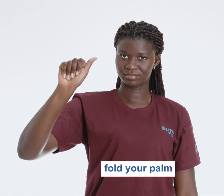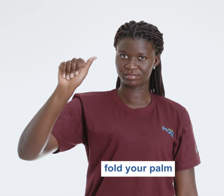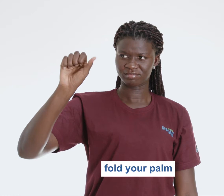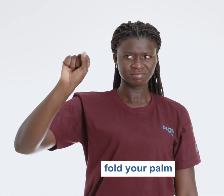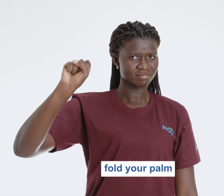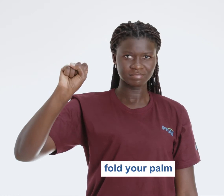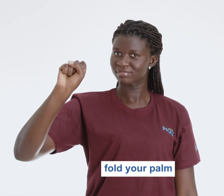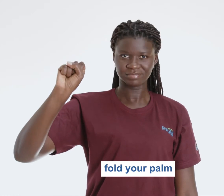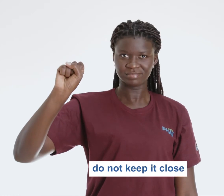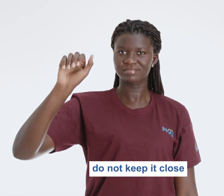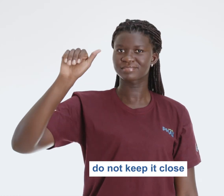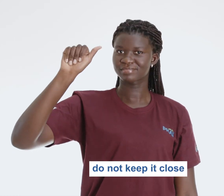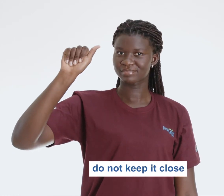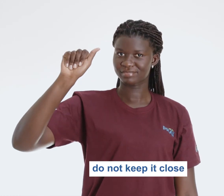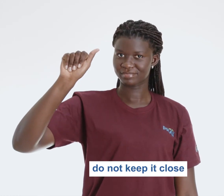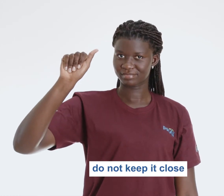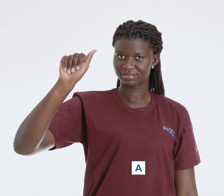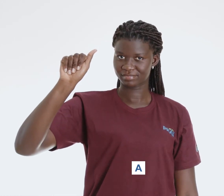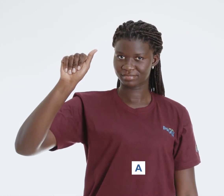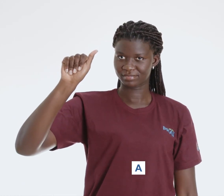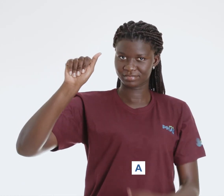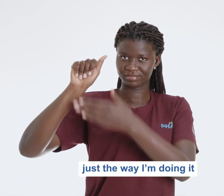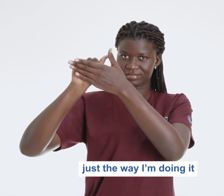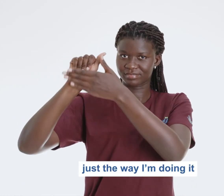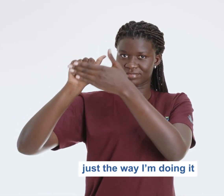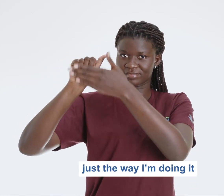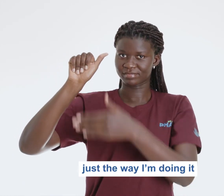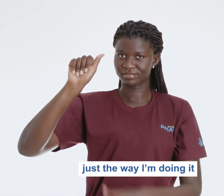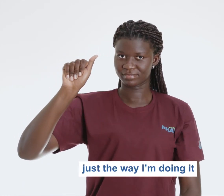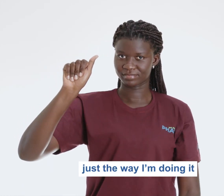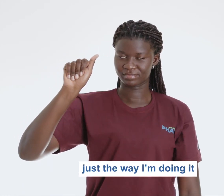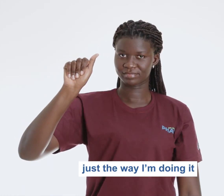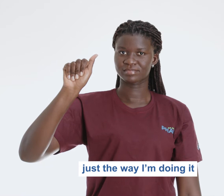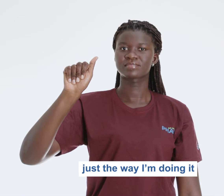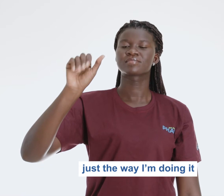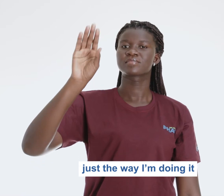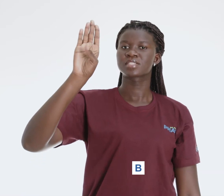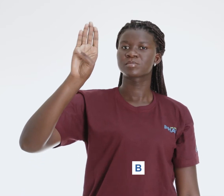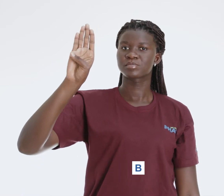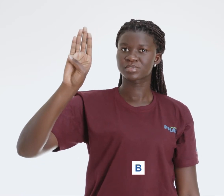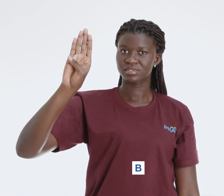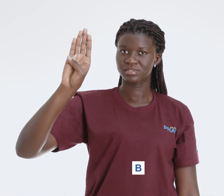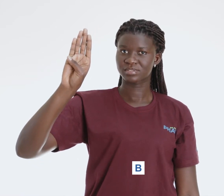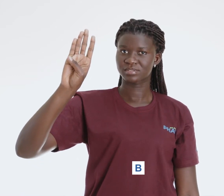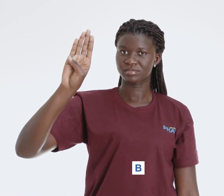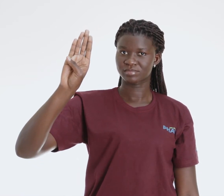fold your palm. Do not keep it closed. A, just the way I'm doing it. B,